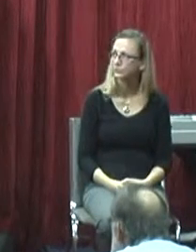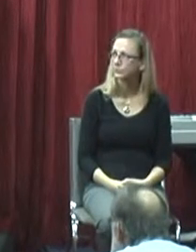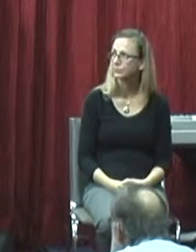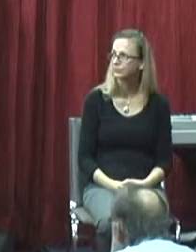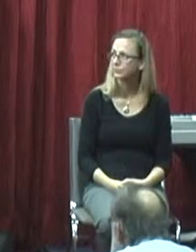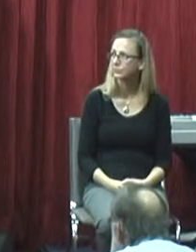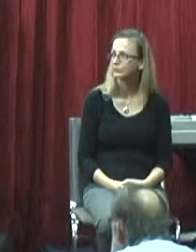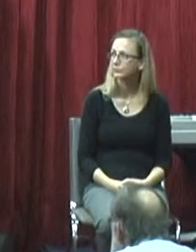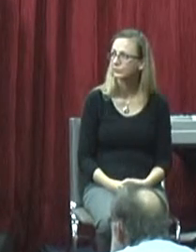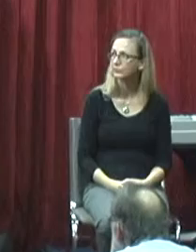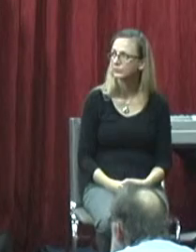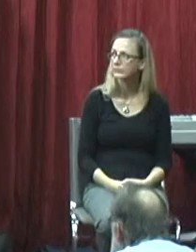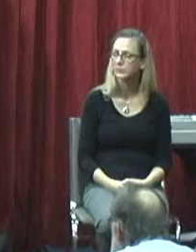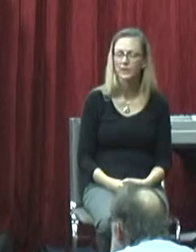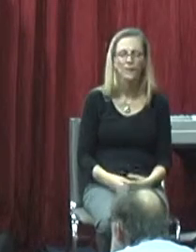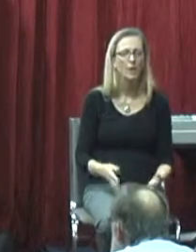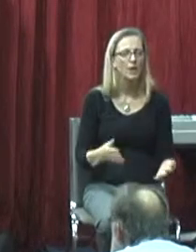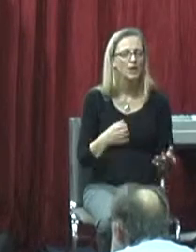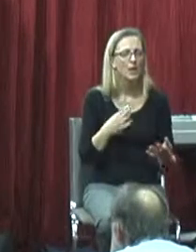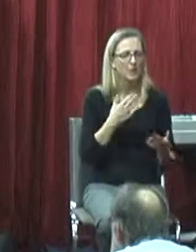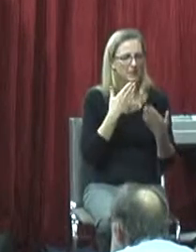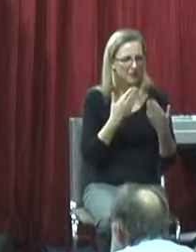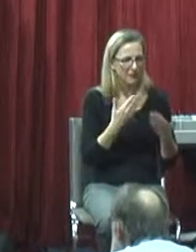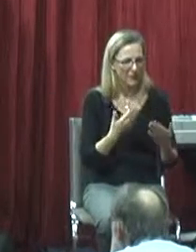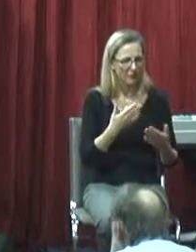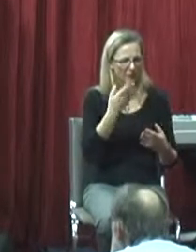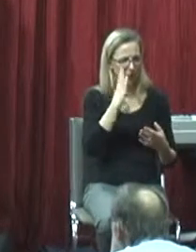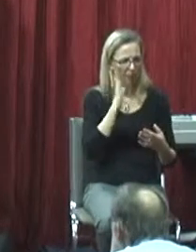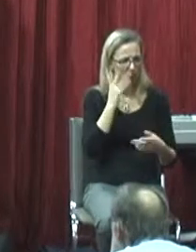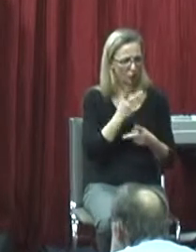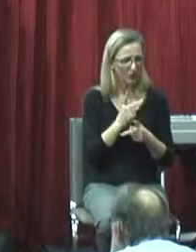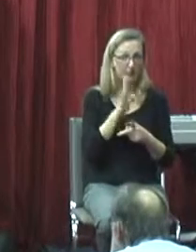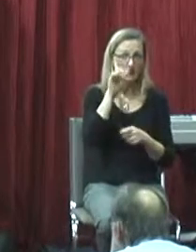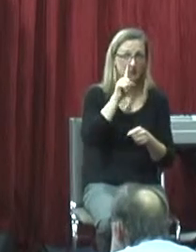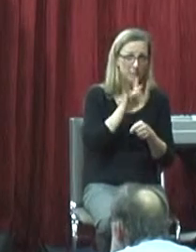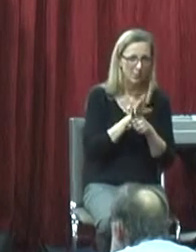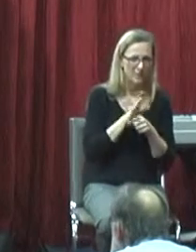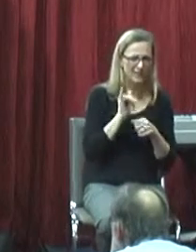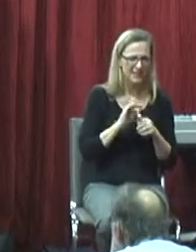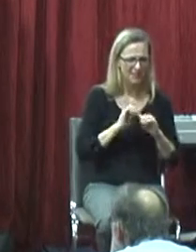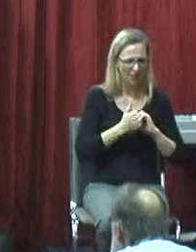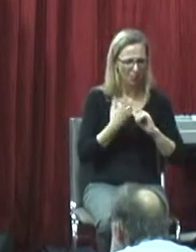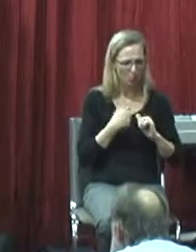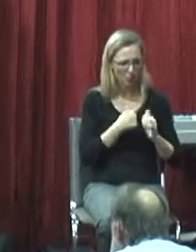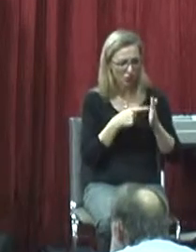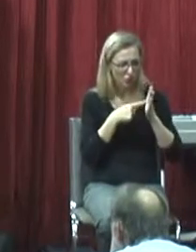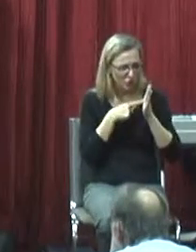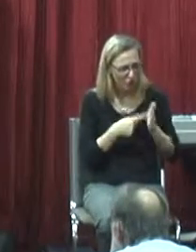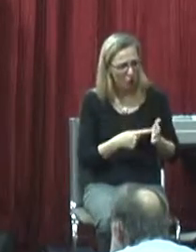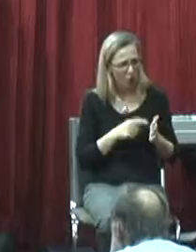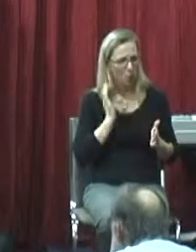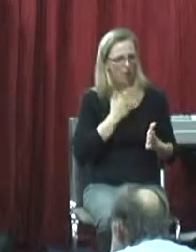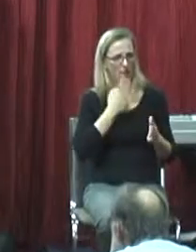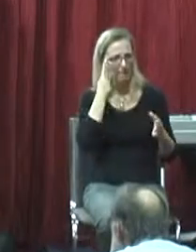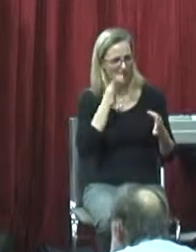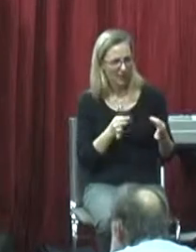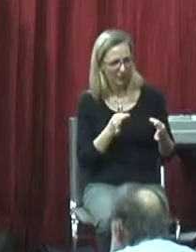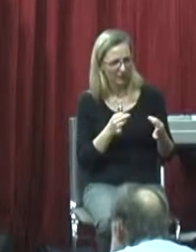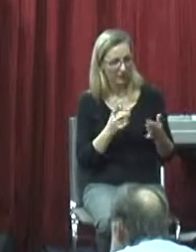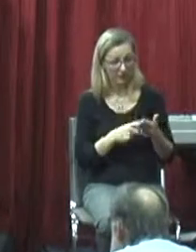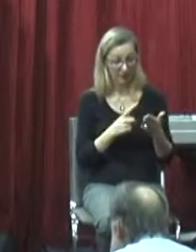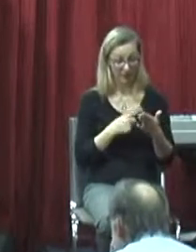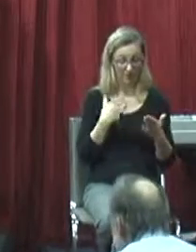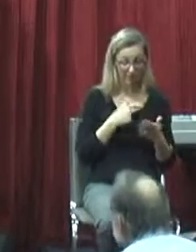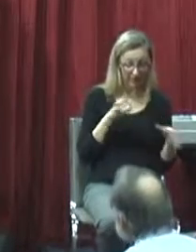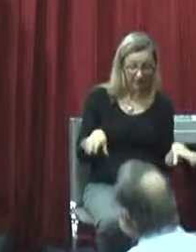thankful that God will keep his promises. That's how we manifest faith. Sometimes we can actually act